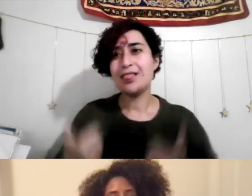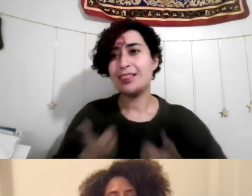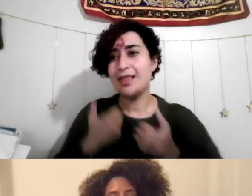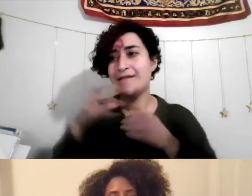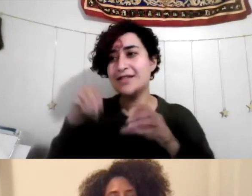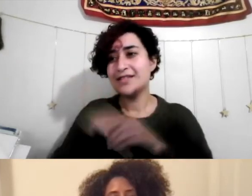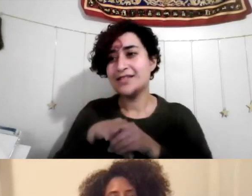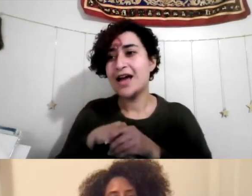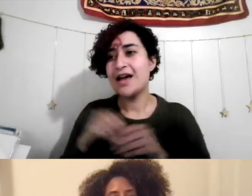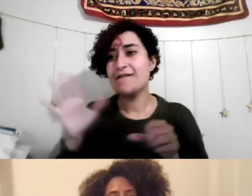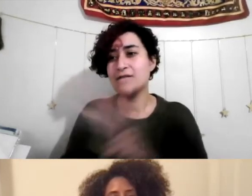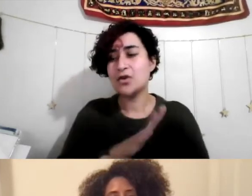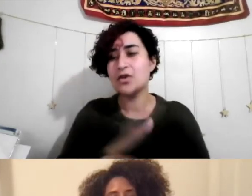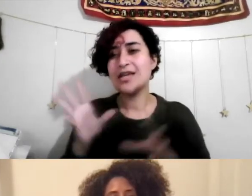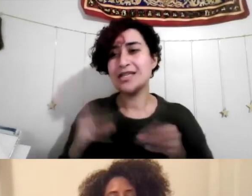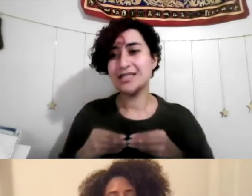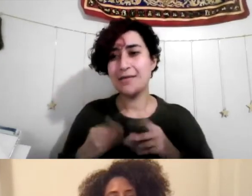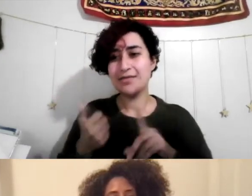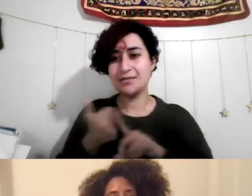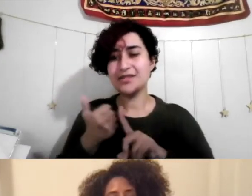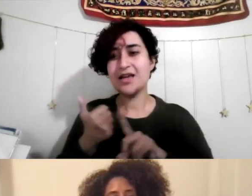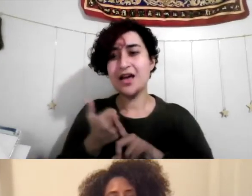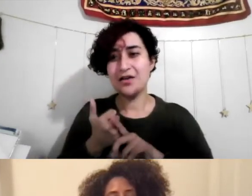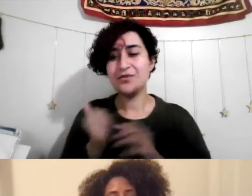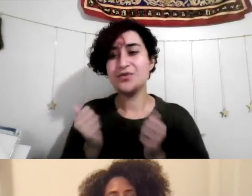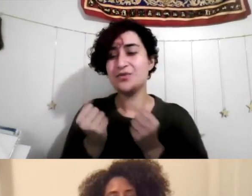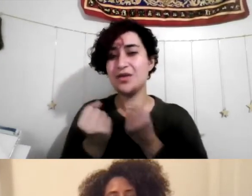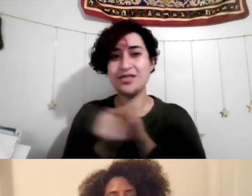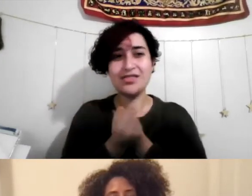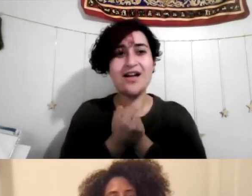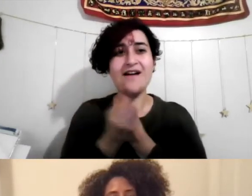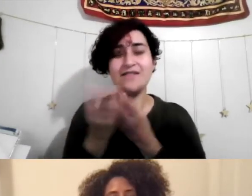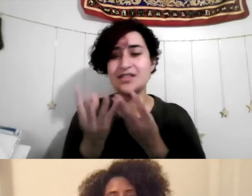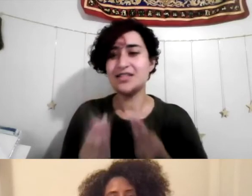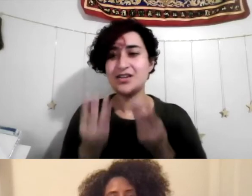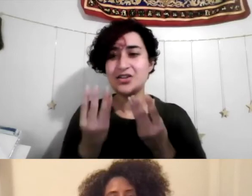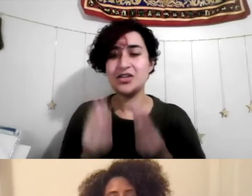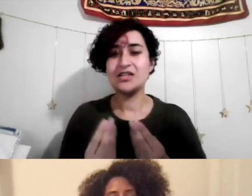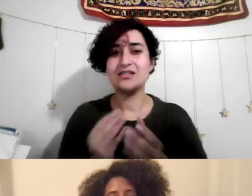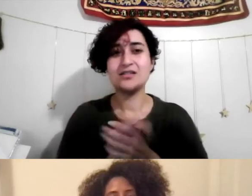fully, completely, with love and with tenderness.